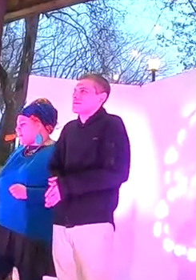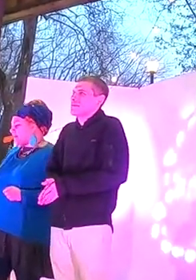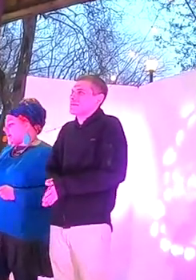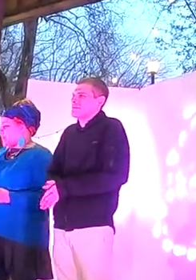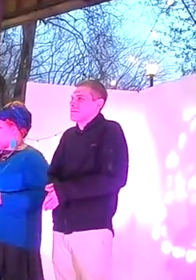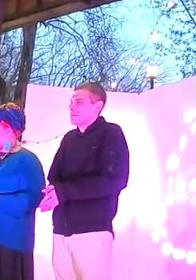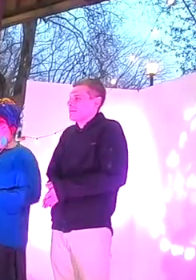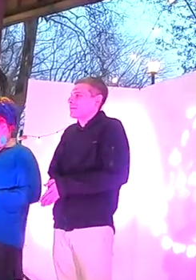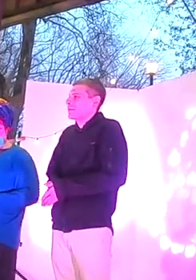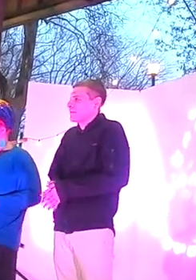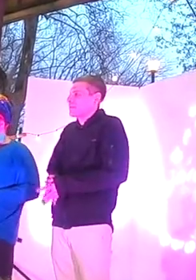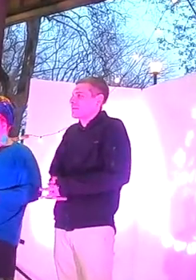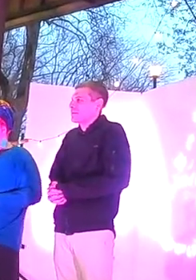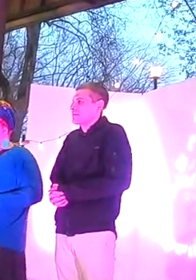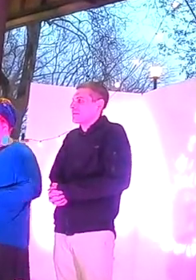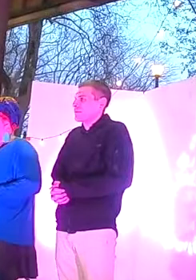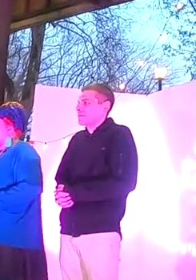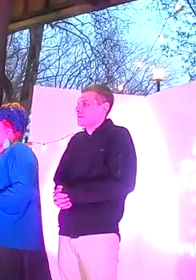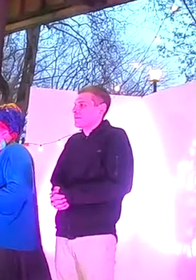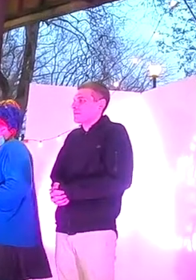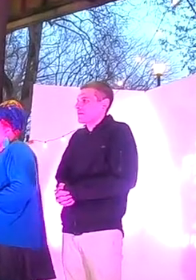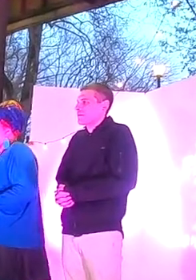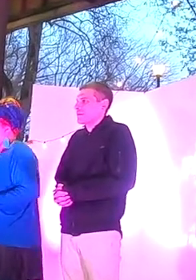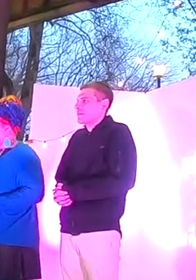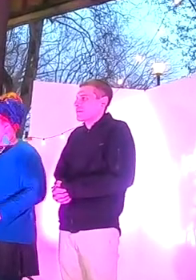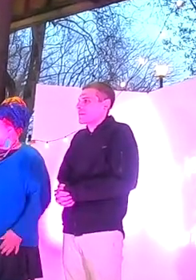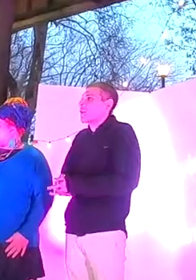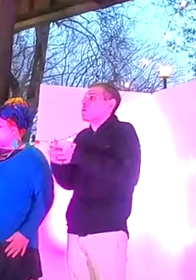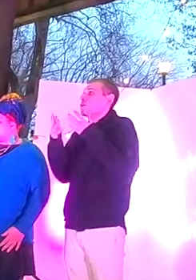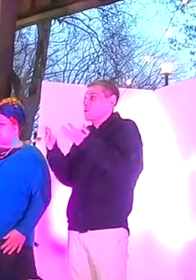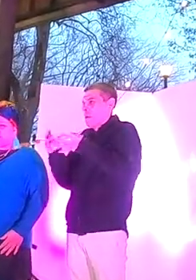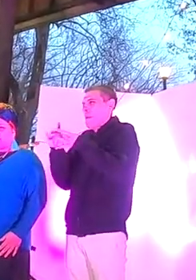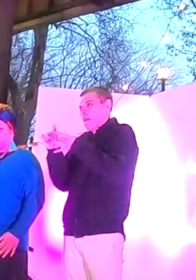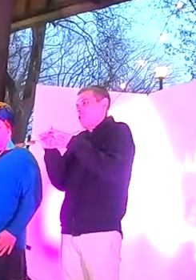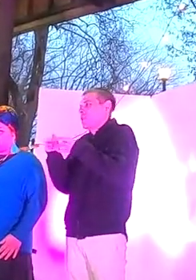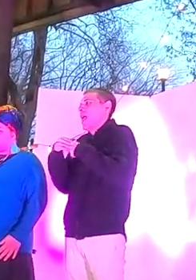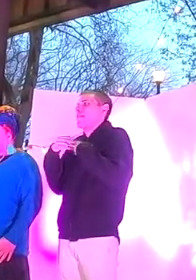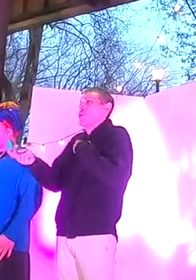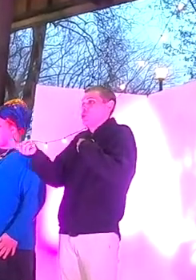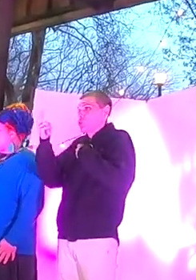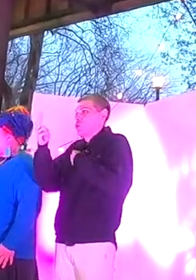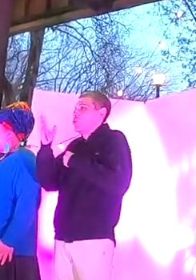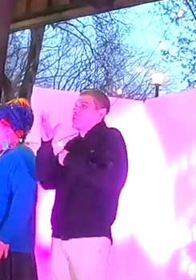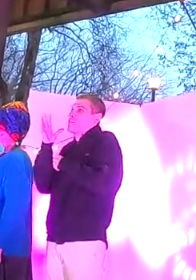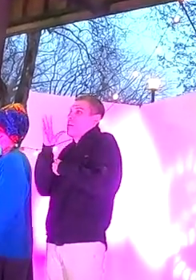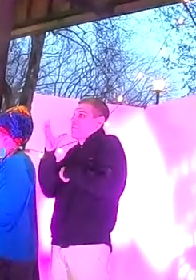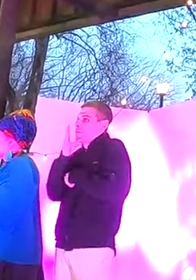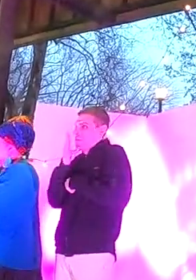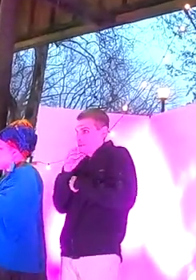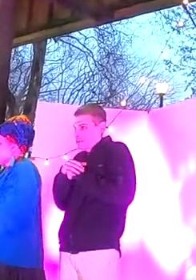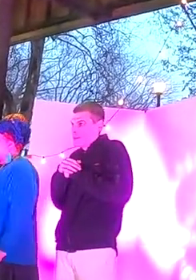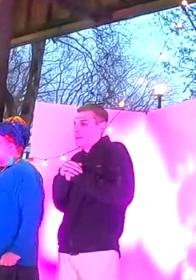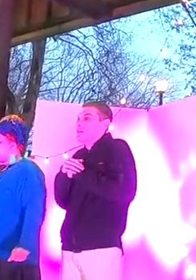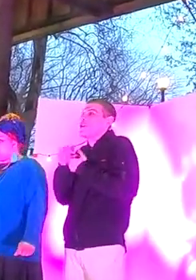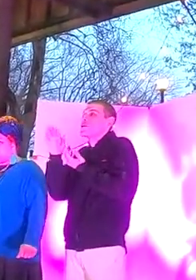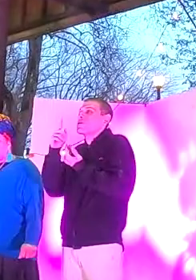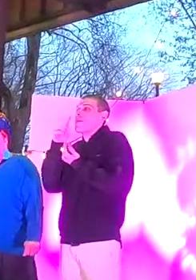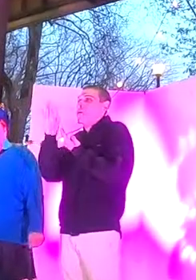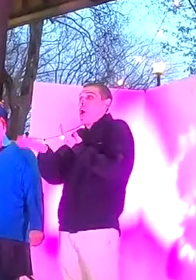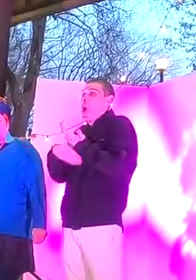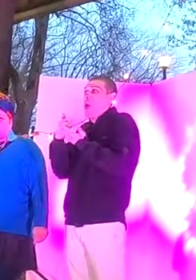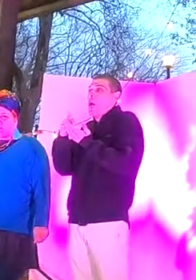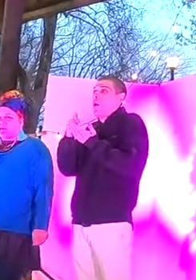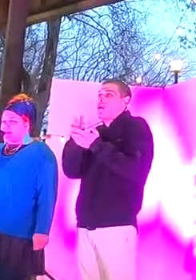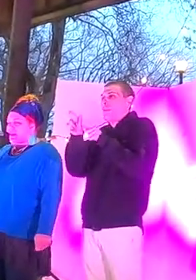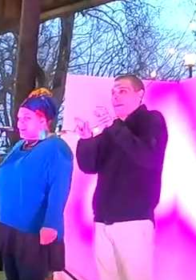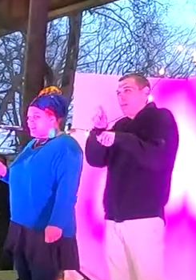So I want to share this. Speaking of having two moms, I wrote this for all the little people out there that have